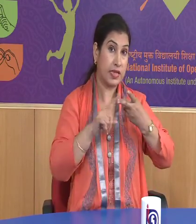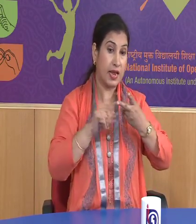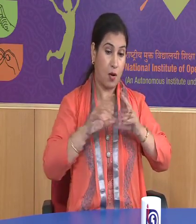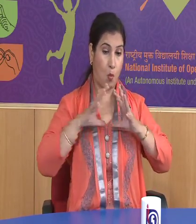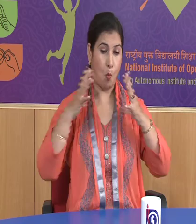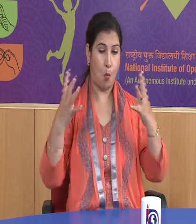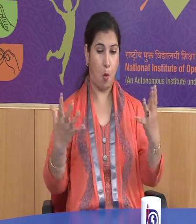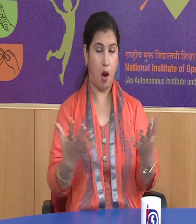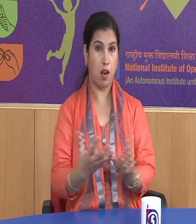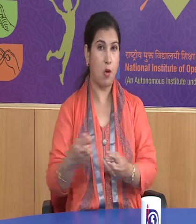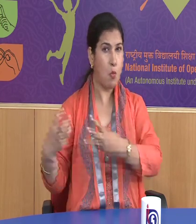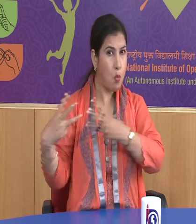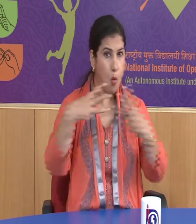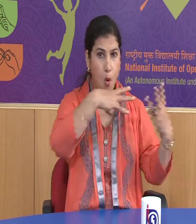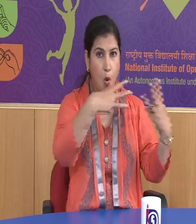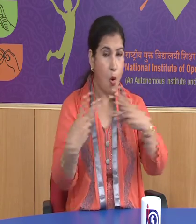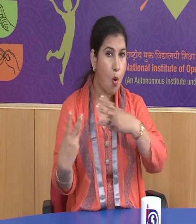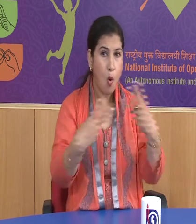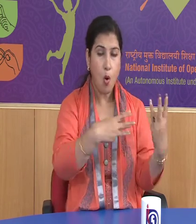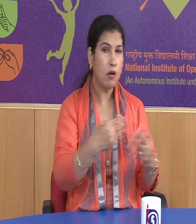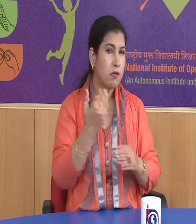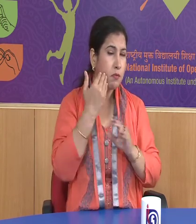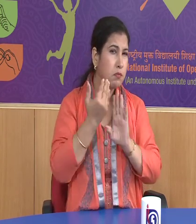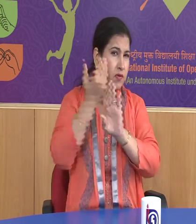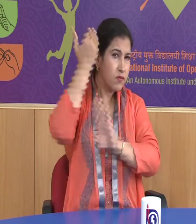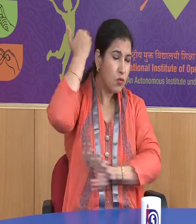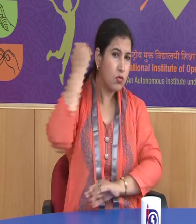World War in 1945.